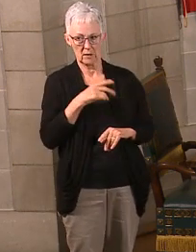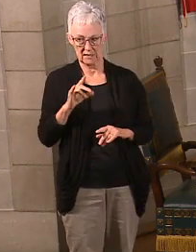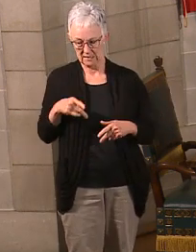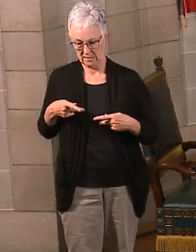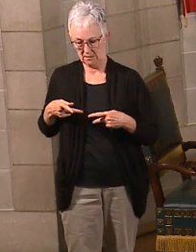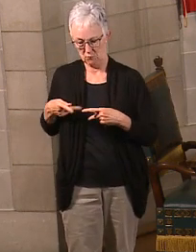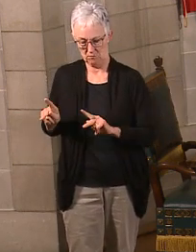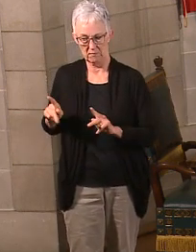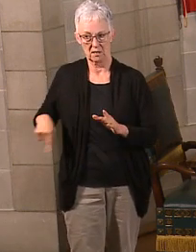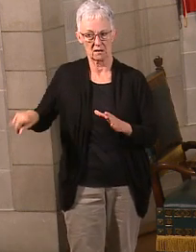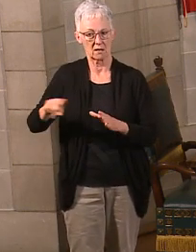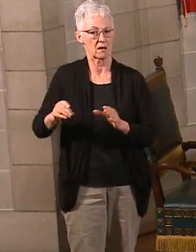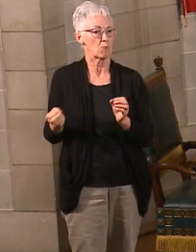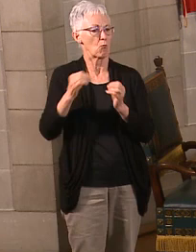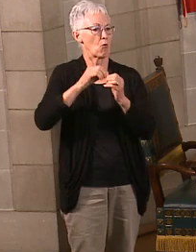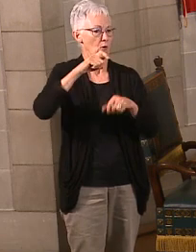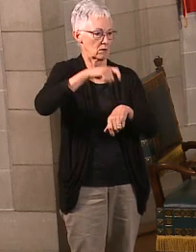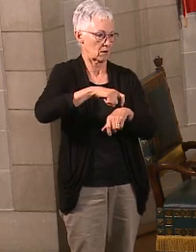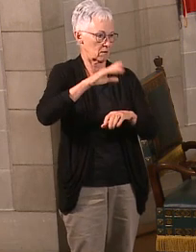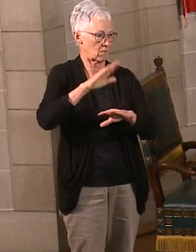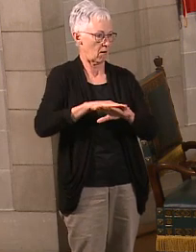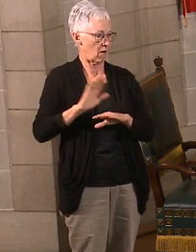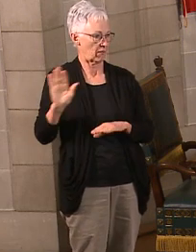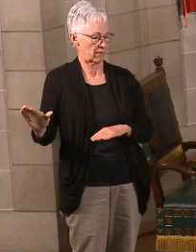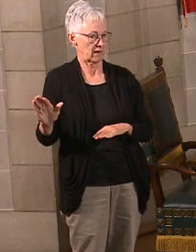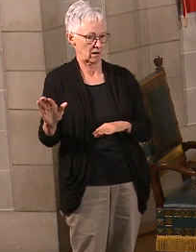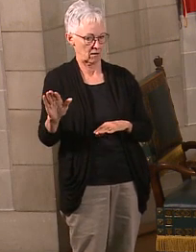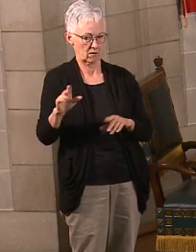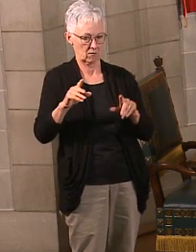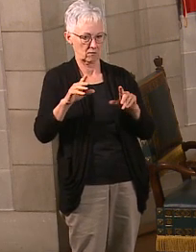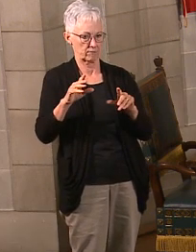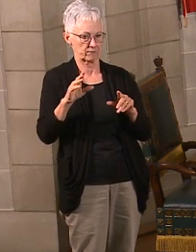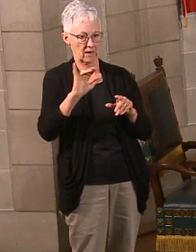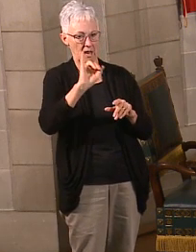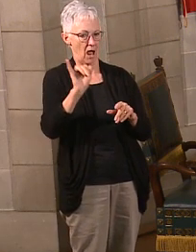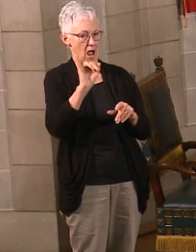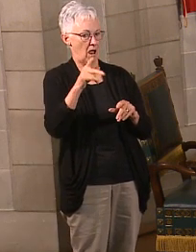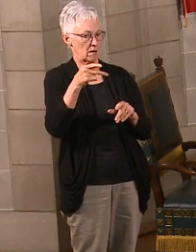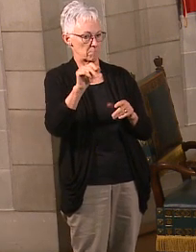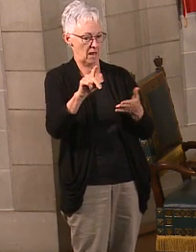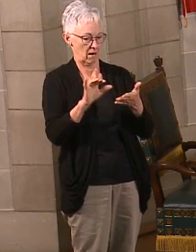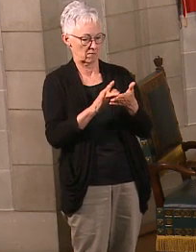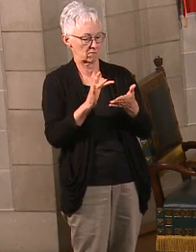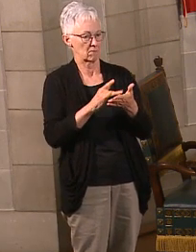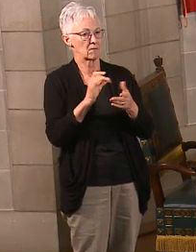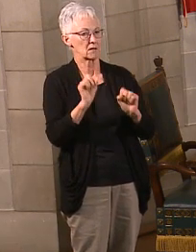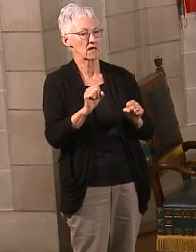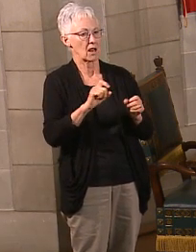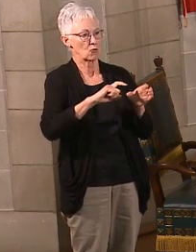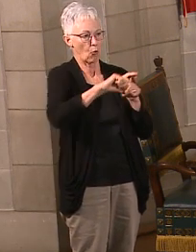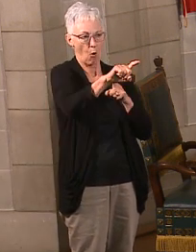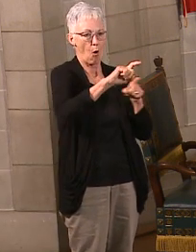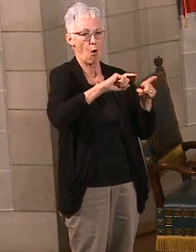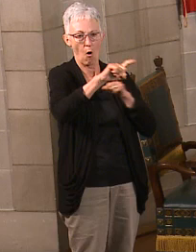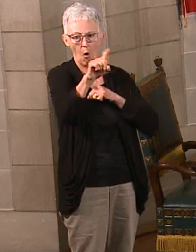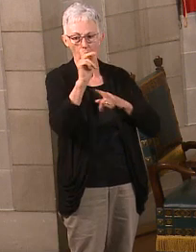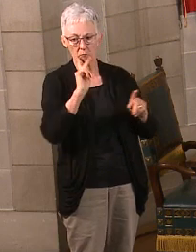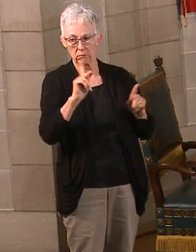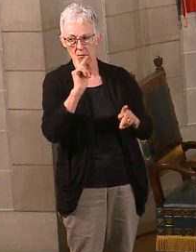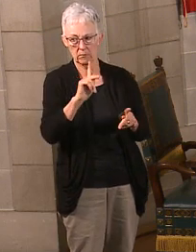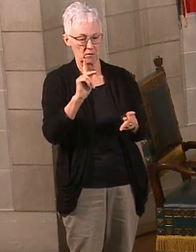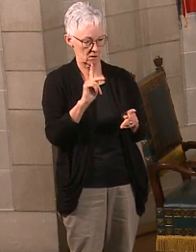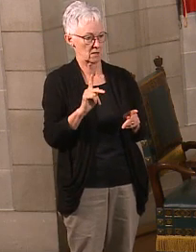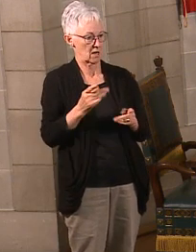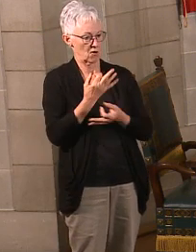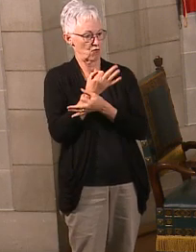phones. The provider GTL was nice enough to give our population and populations across the country free phone time, and they continue